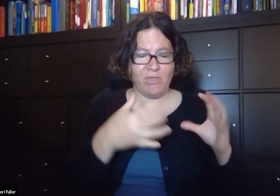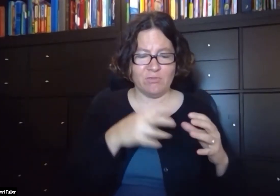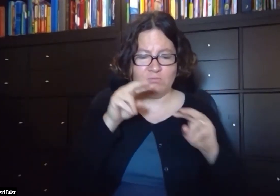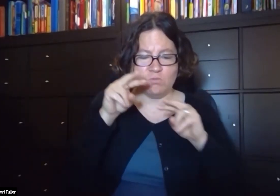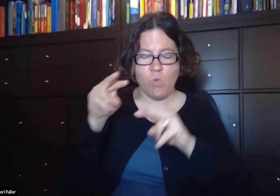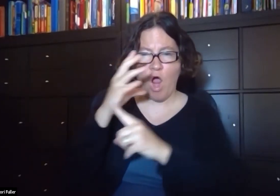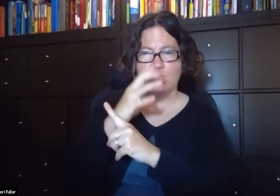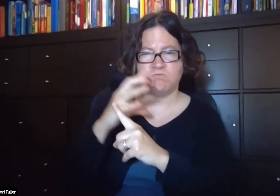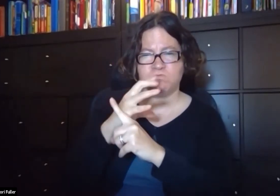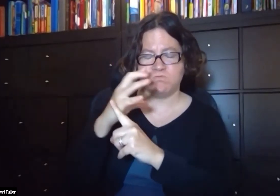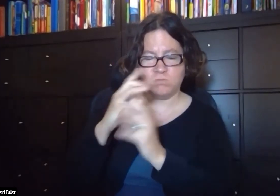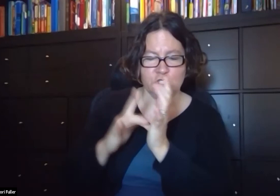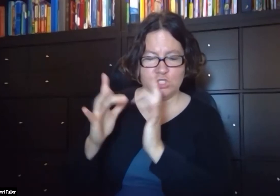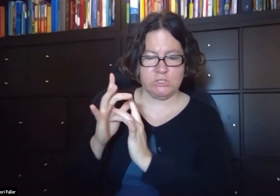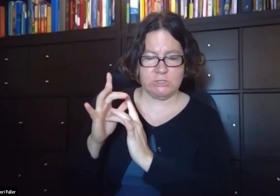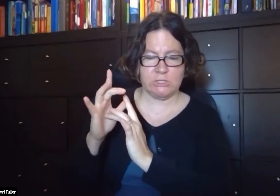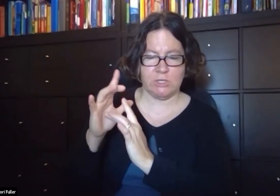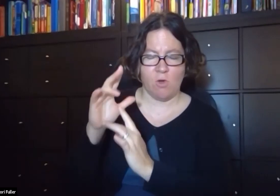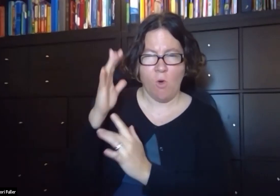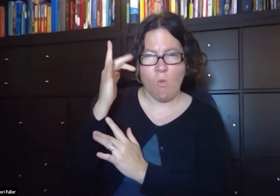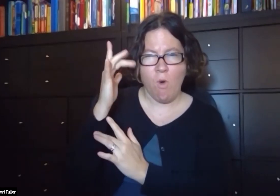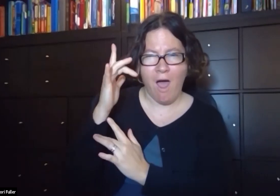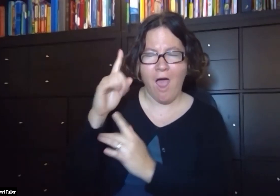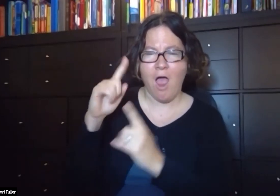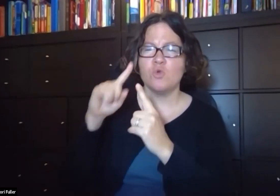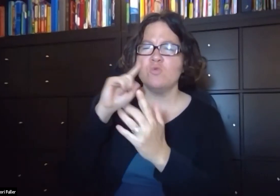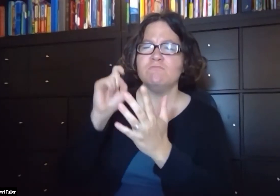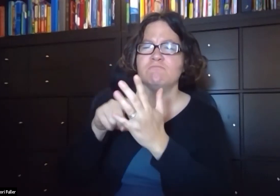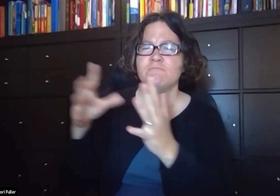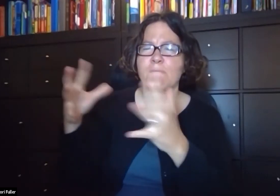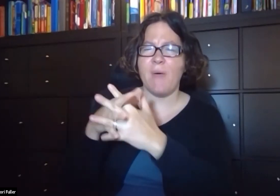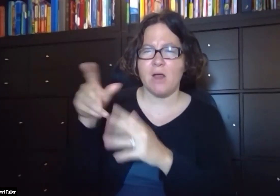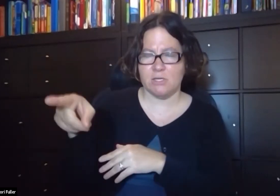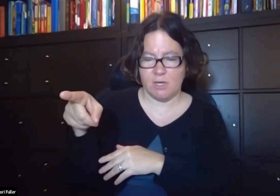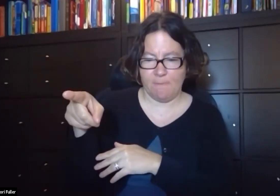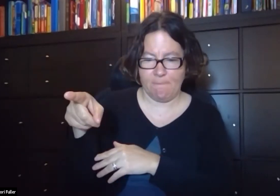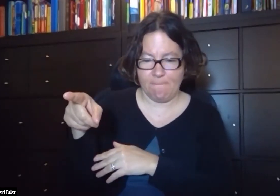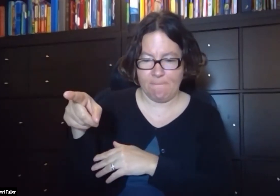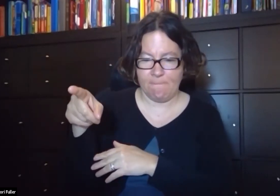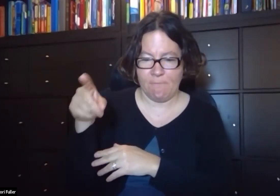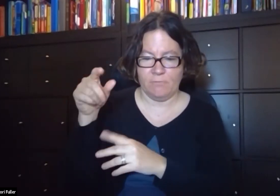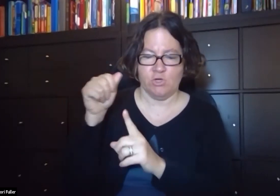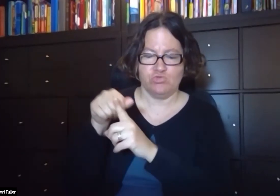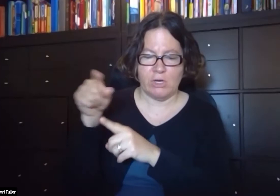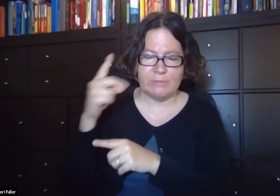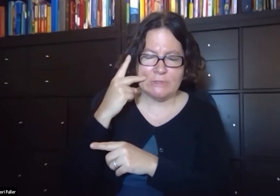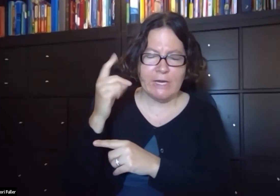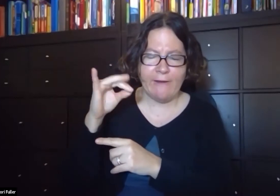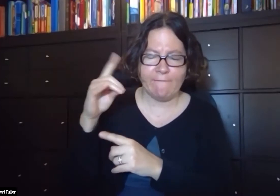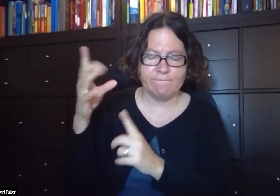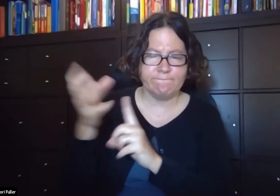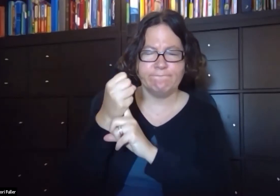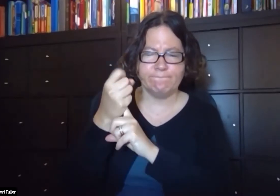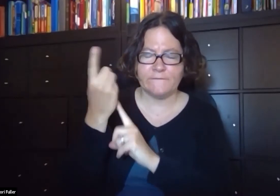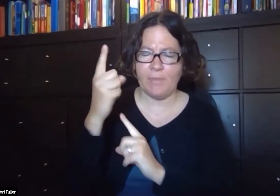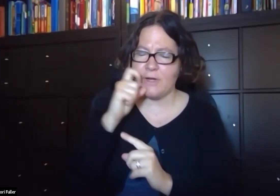The legal experts and the Pharisees were watching him closely to see if he would heal on the